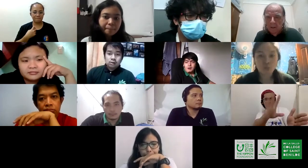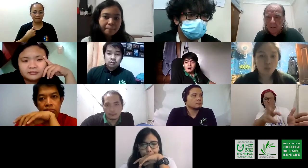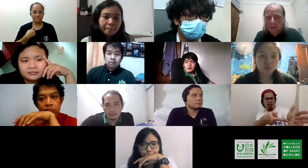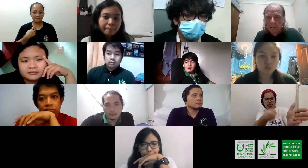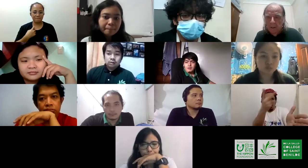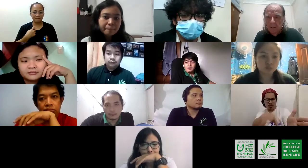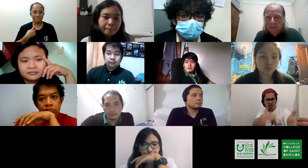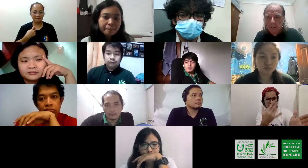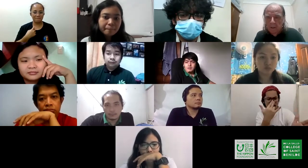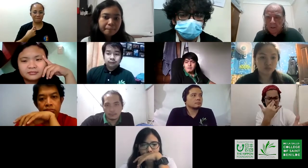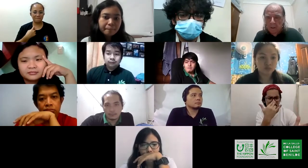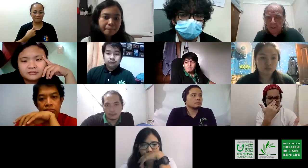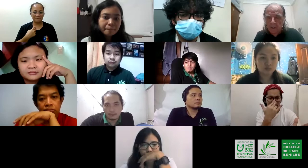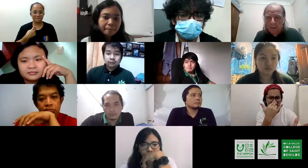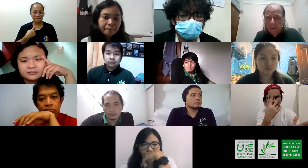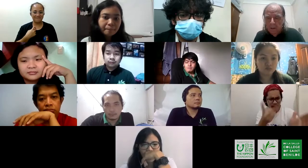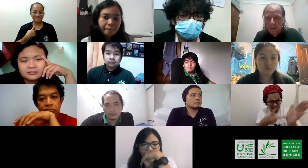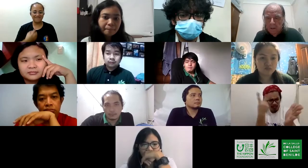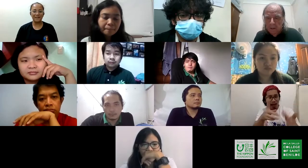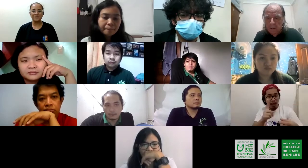All right, hold on one second. Let me get a number